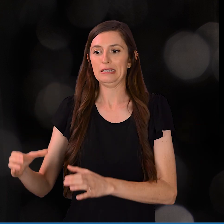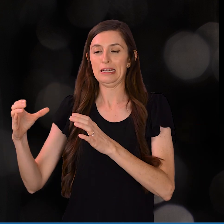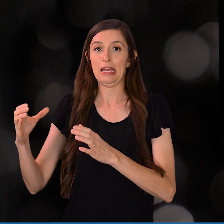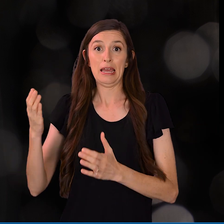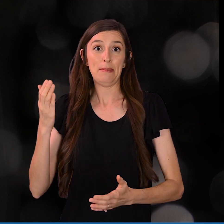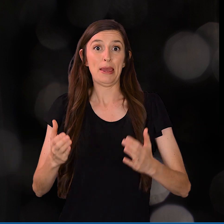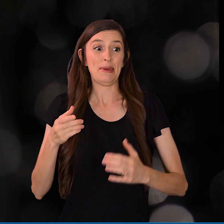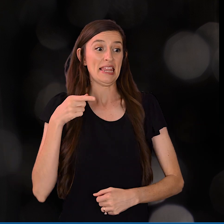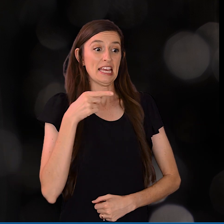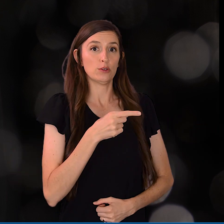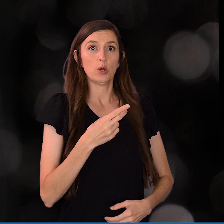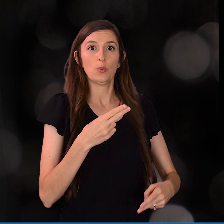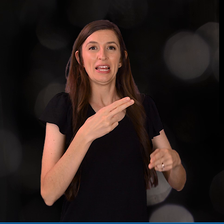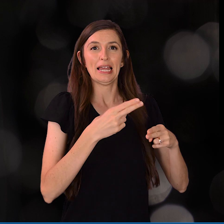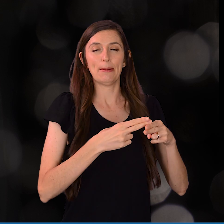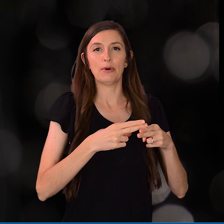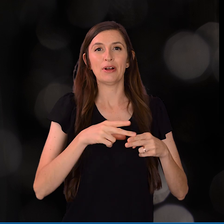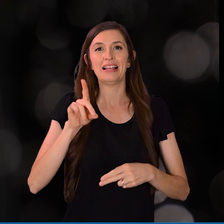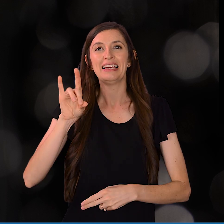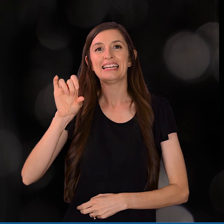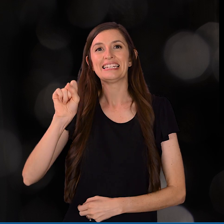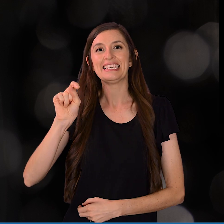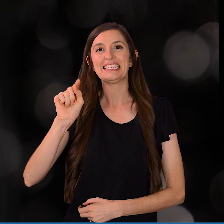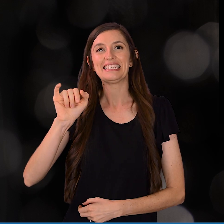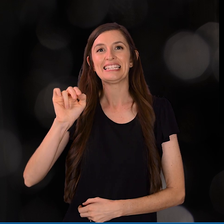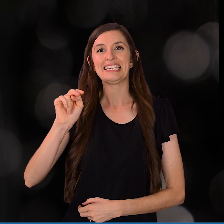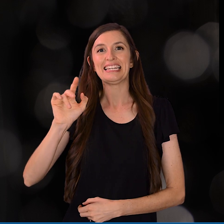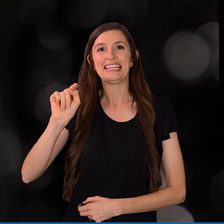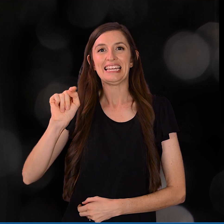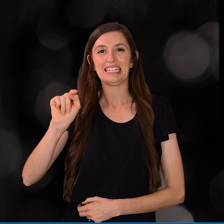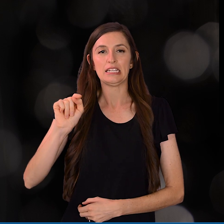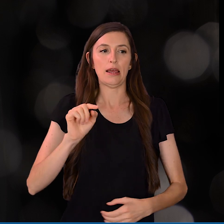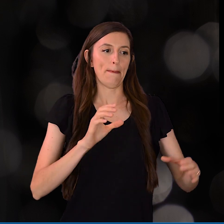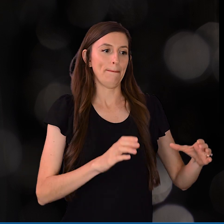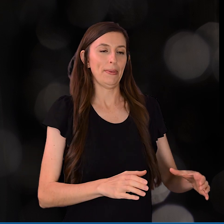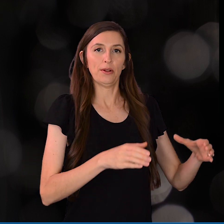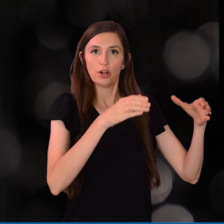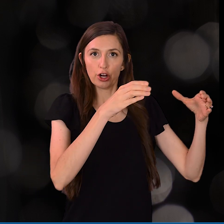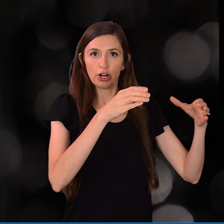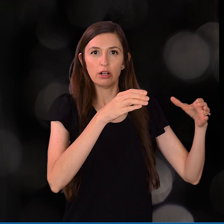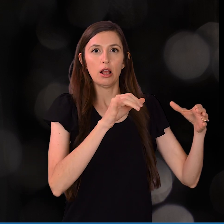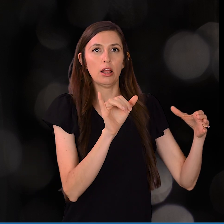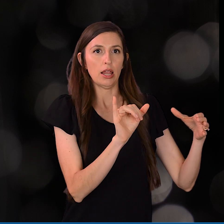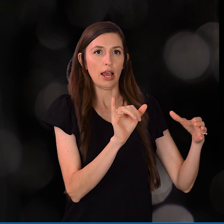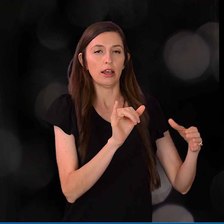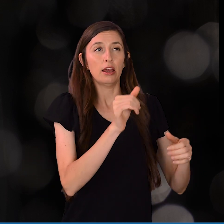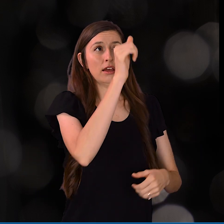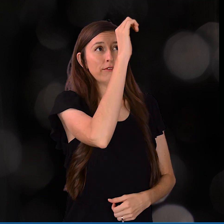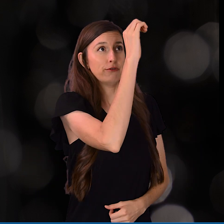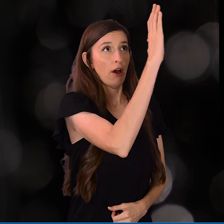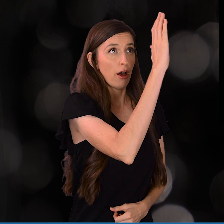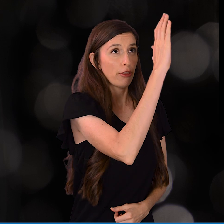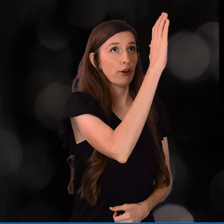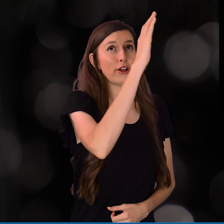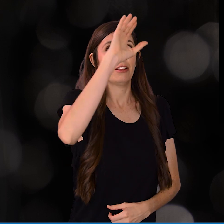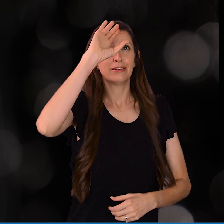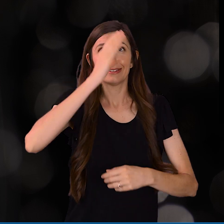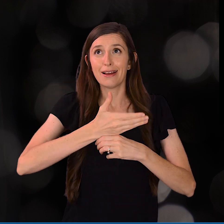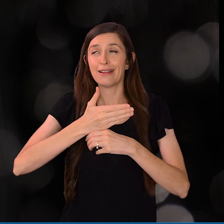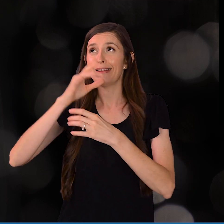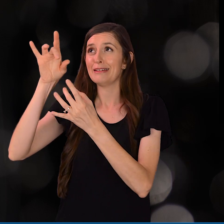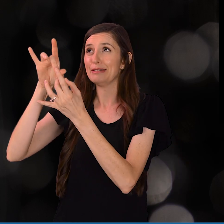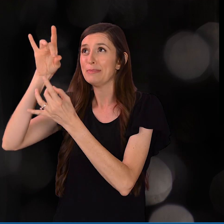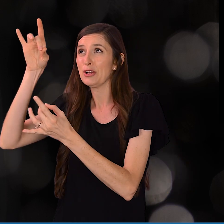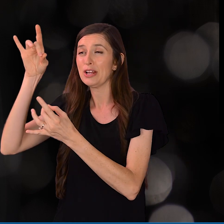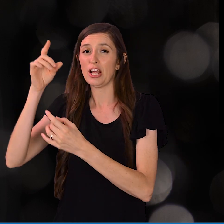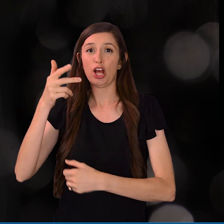the distinction pillar, where Father, Son, and Spirit are distinct from each other. So it's not the case that Father, Son, and Spirit